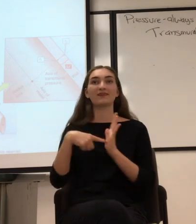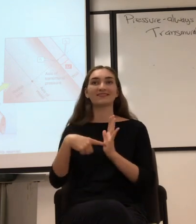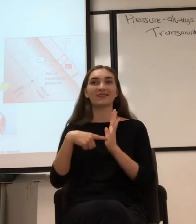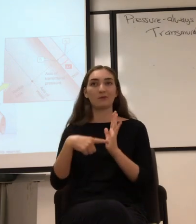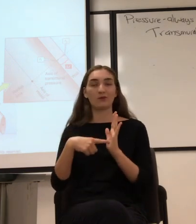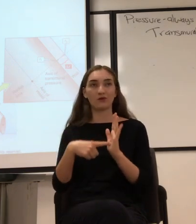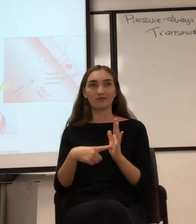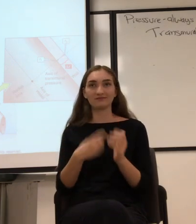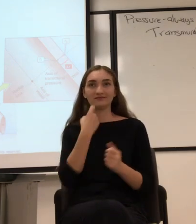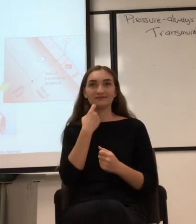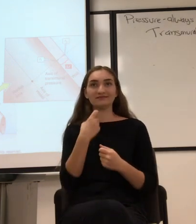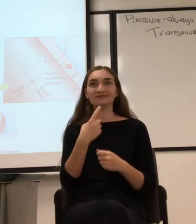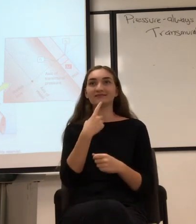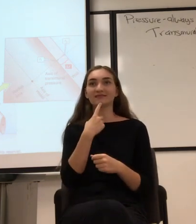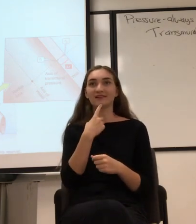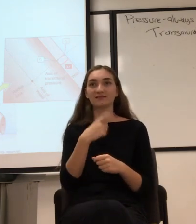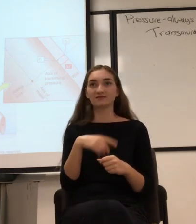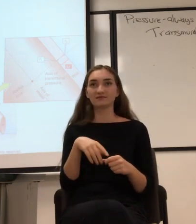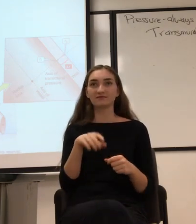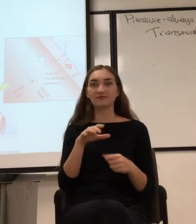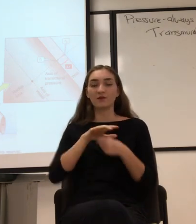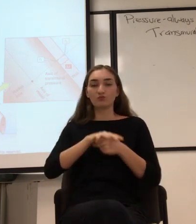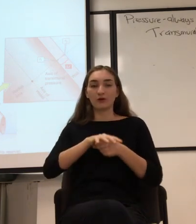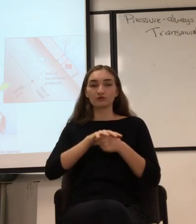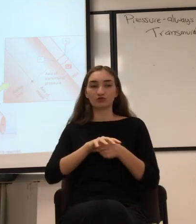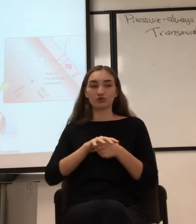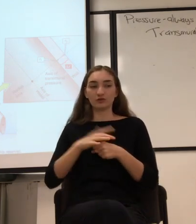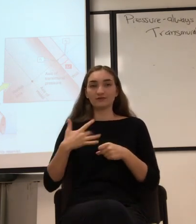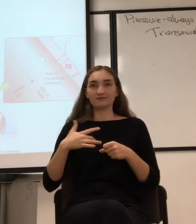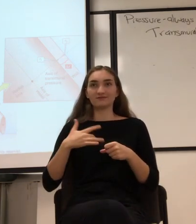Said, you have baroreceptors, pressure sensors in the